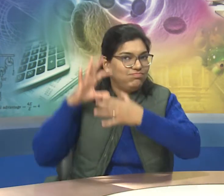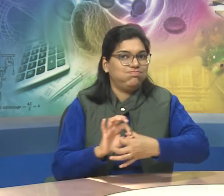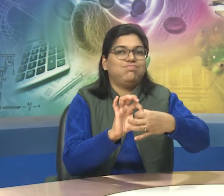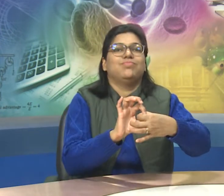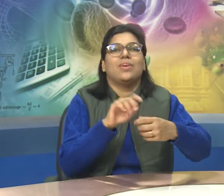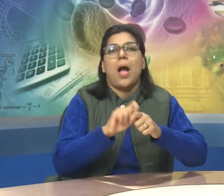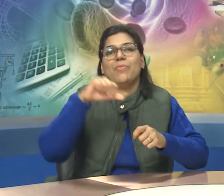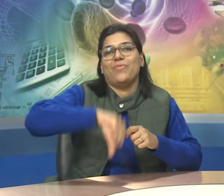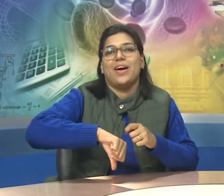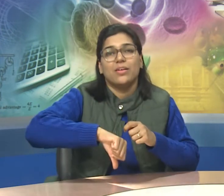actions taken in a